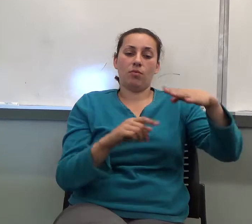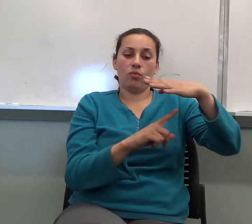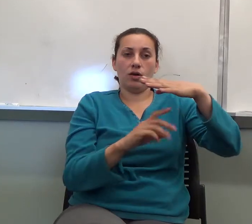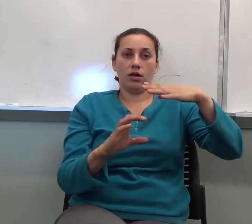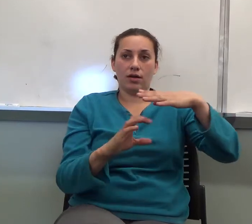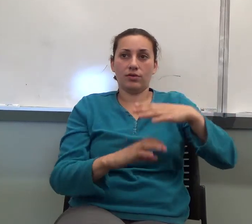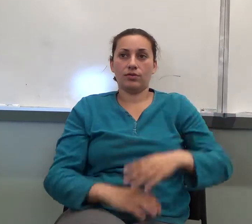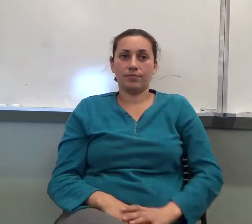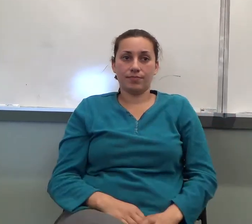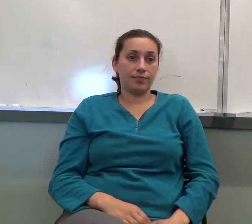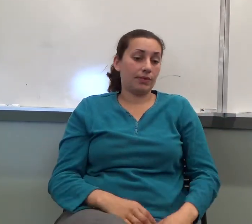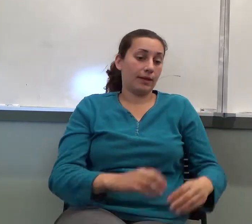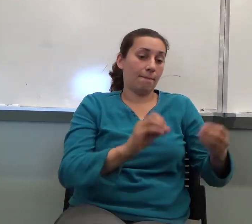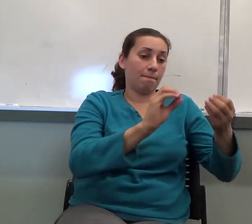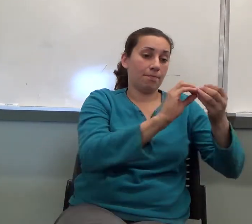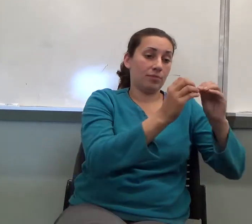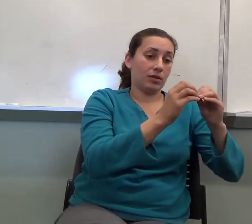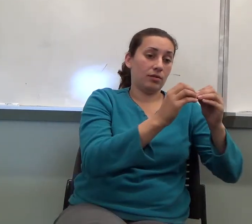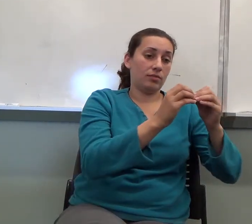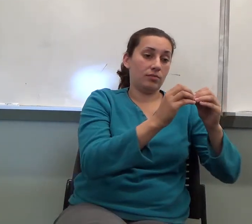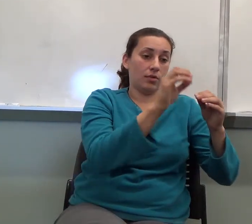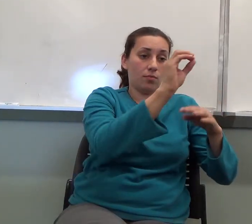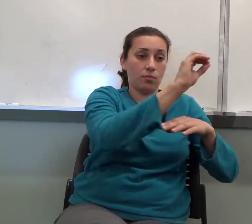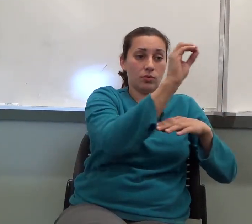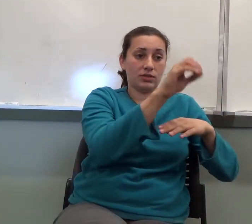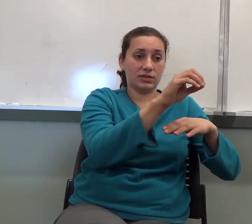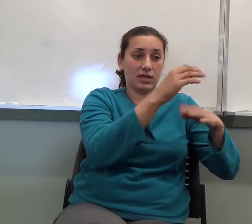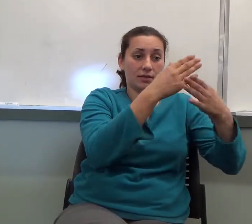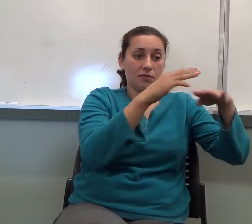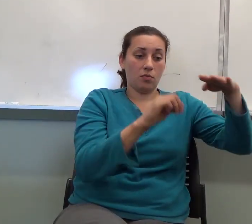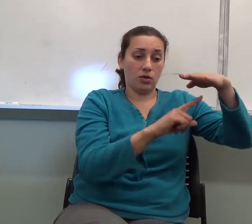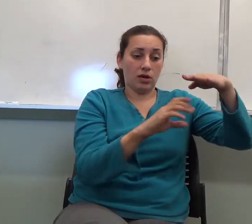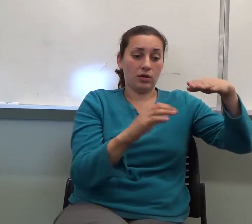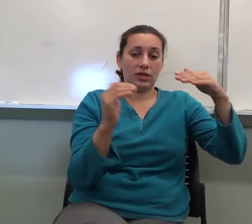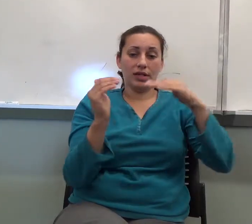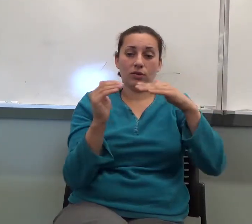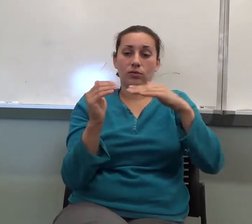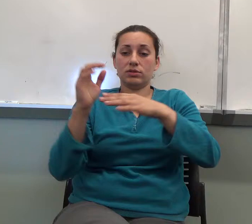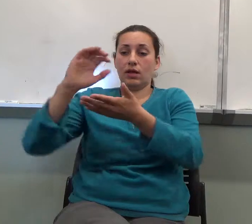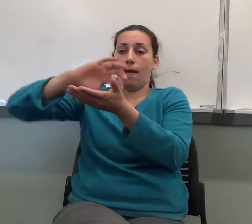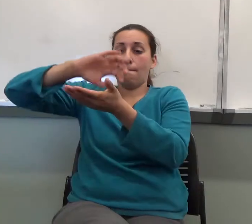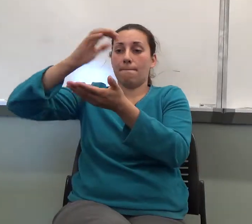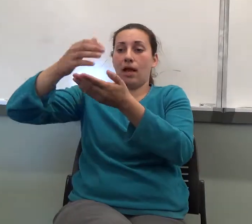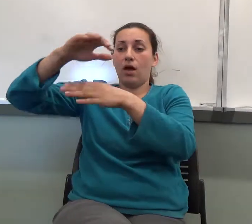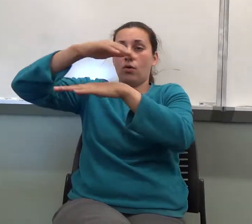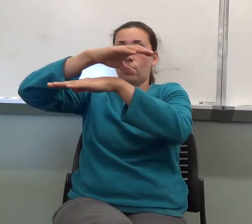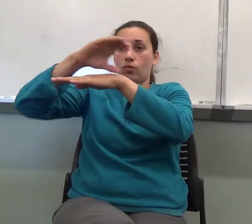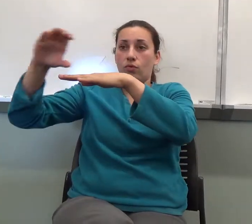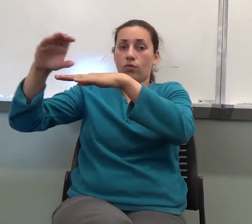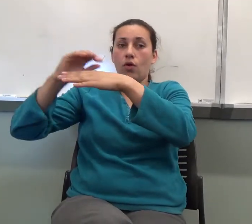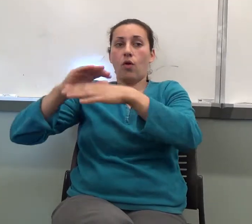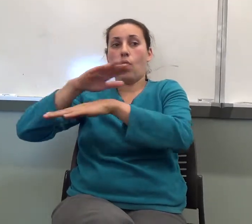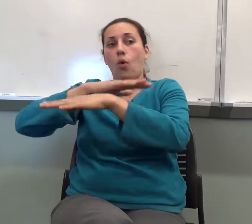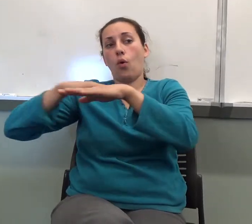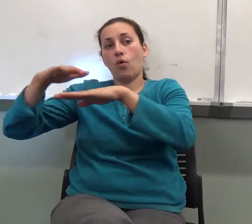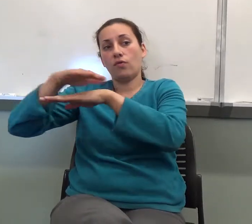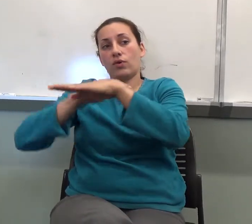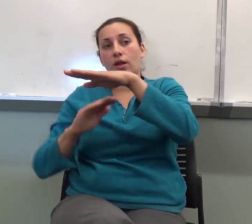by 100 is equal to the amount over the base. So before we even got into this English word stuff and changing the words and so